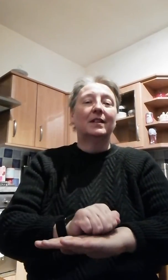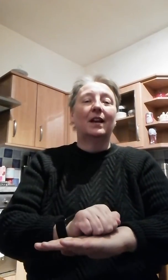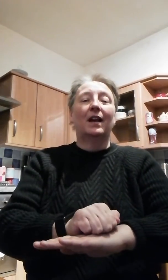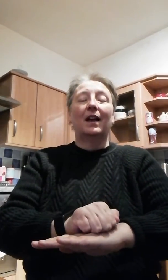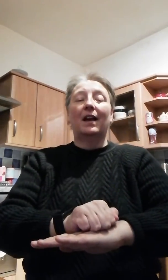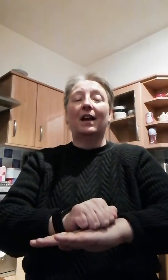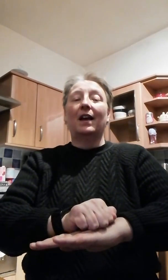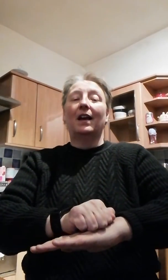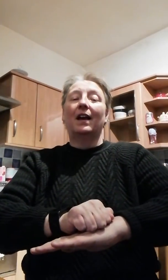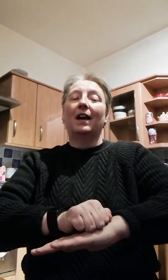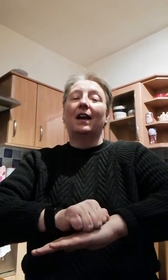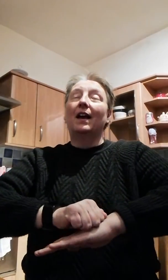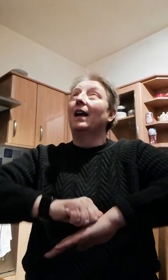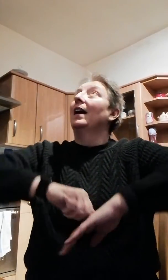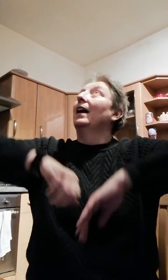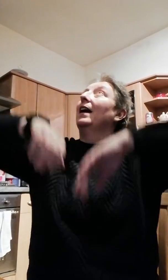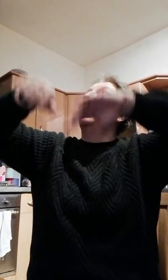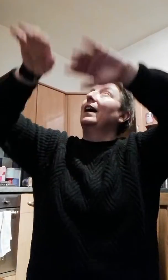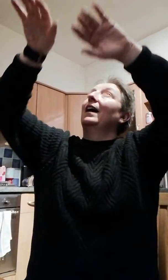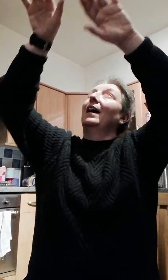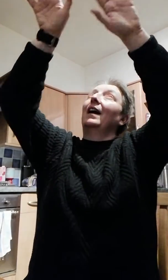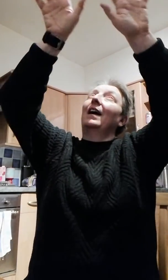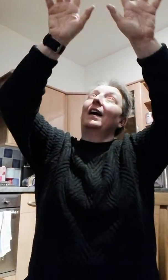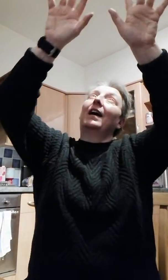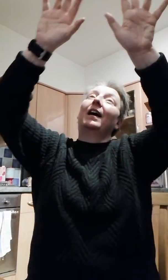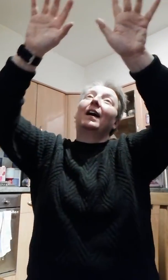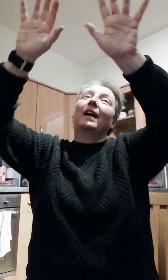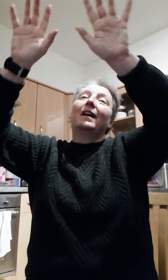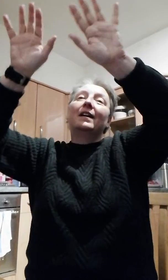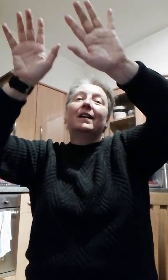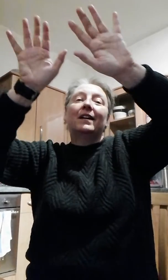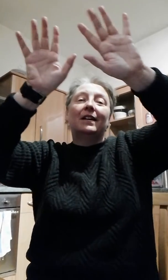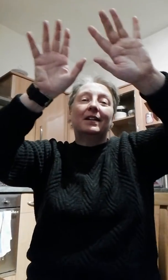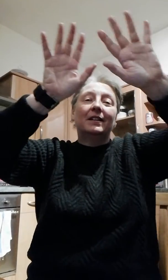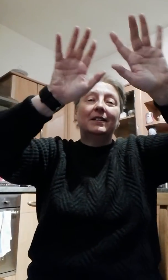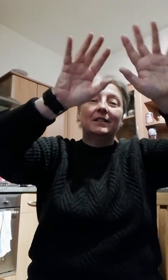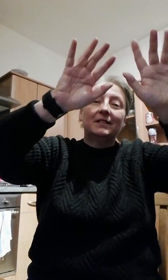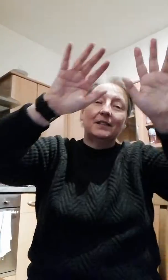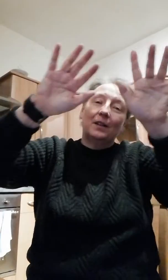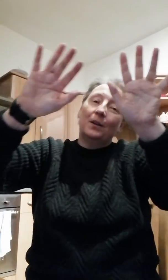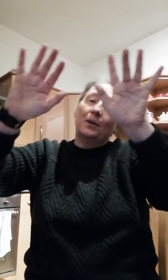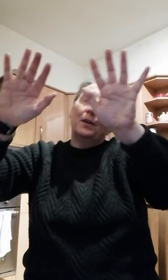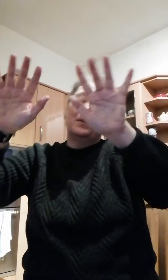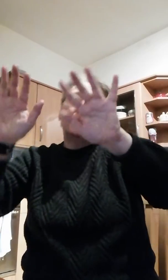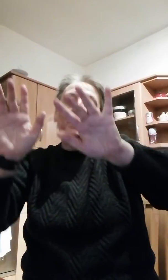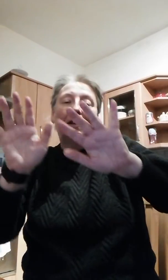be